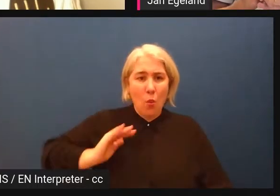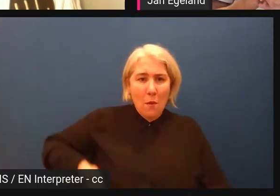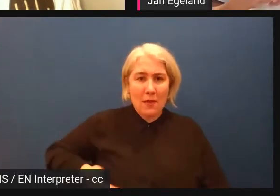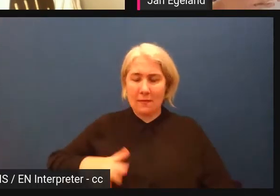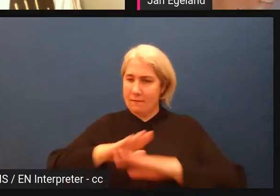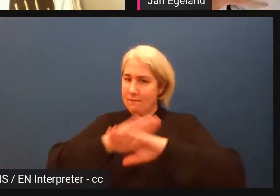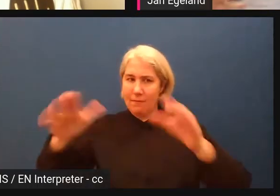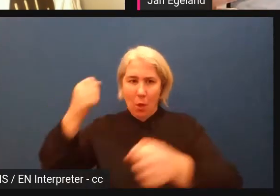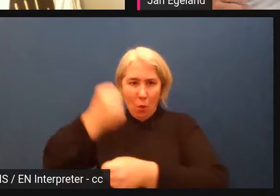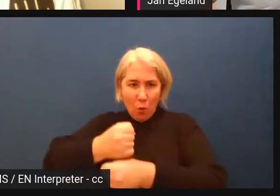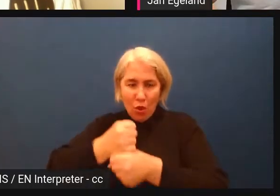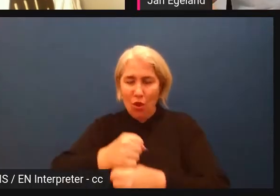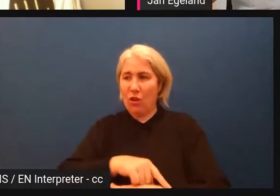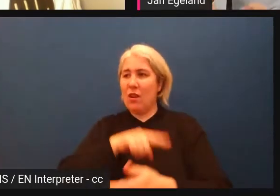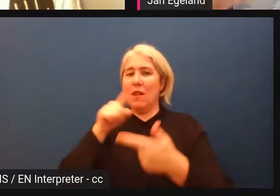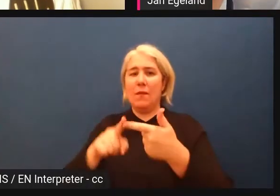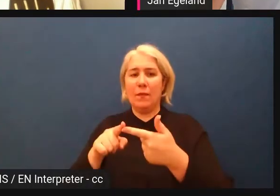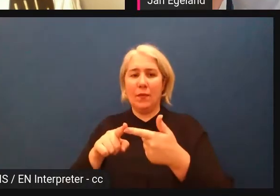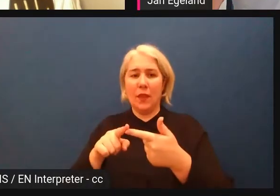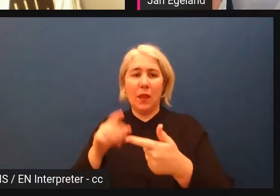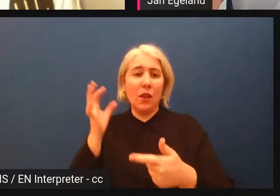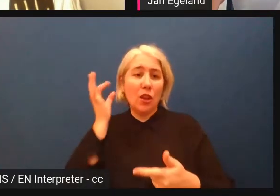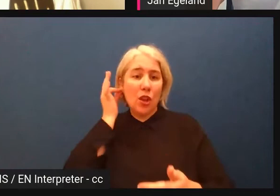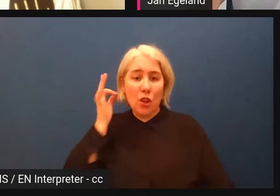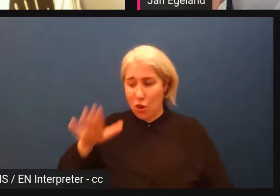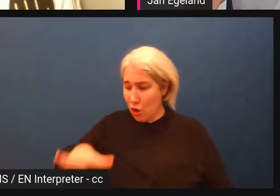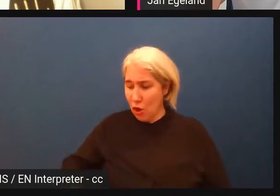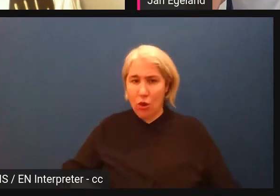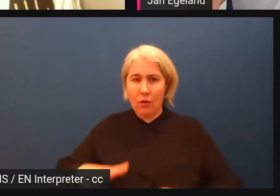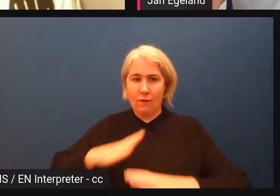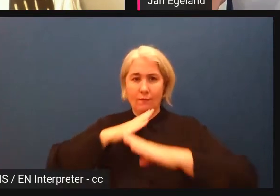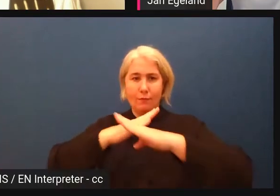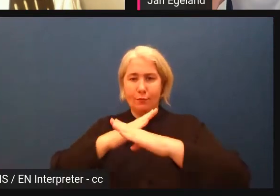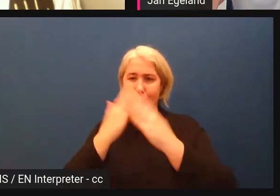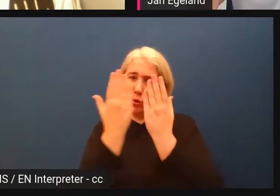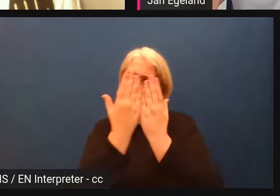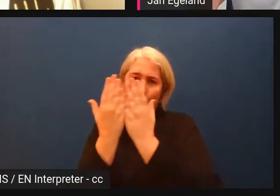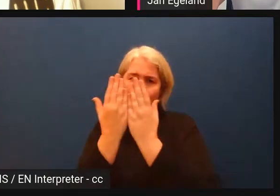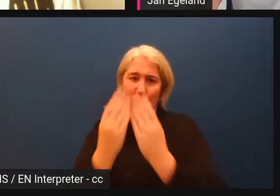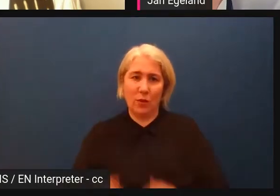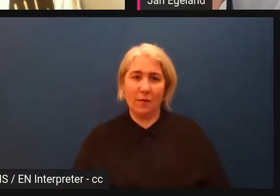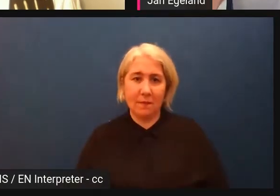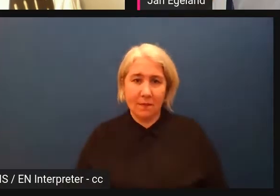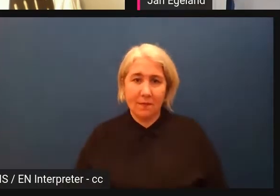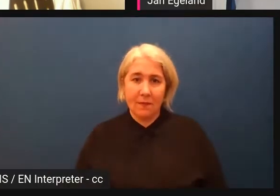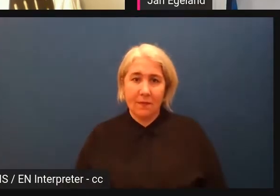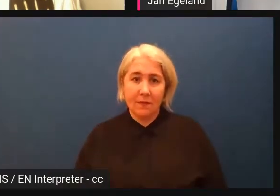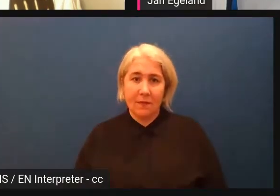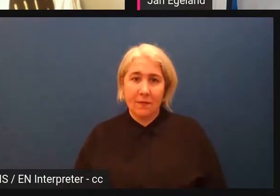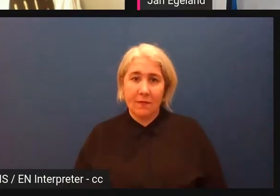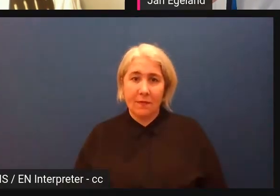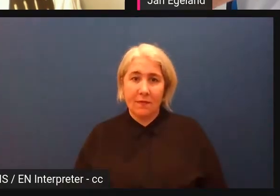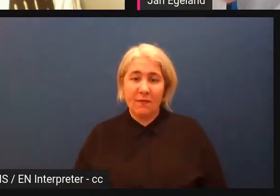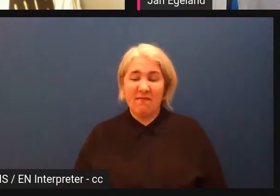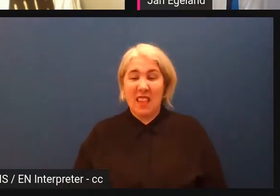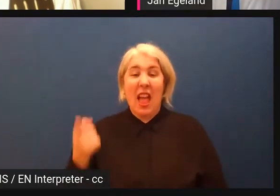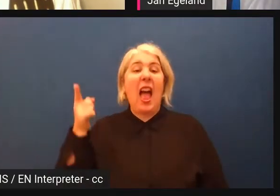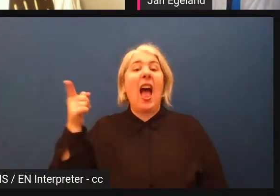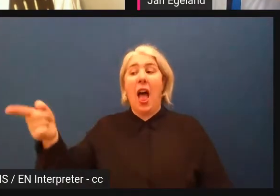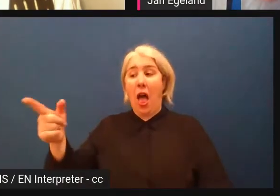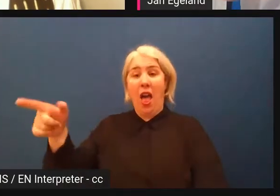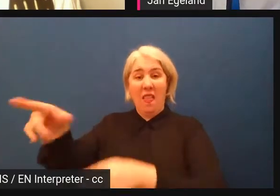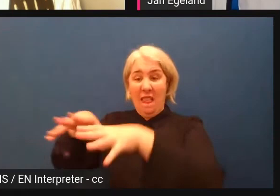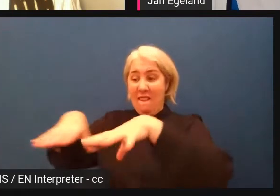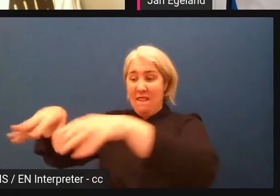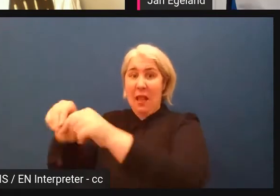education? What they said was, we've been here now several years. We never had education for neither